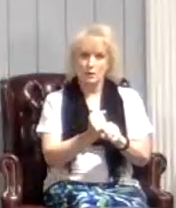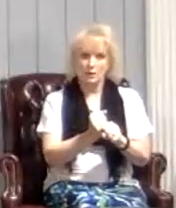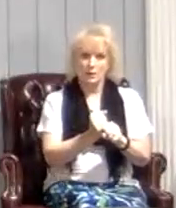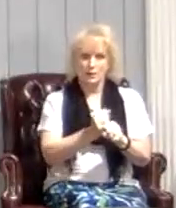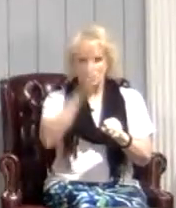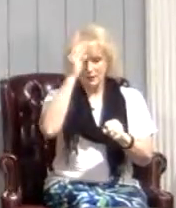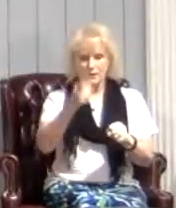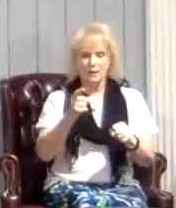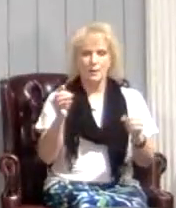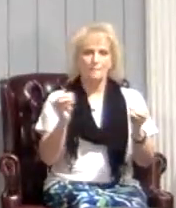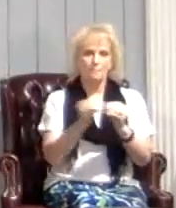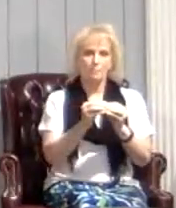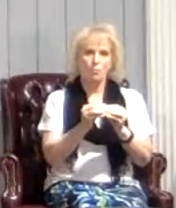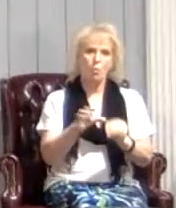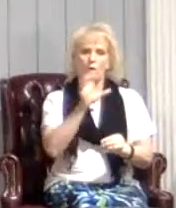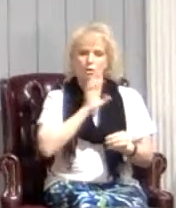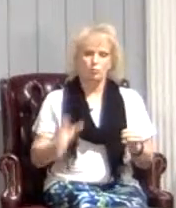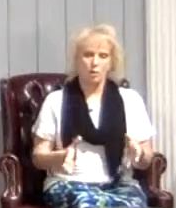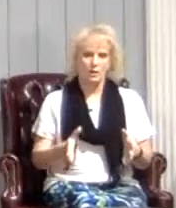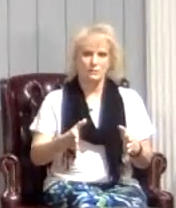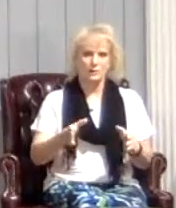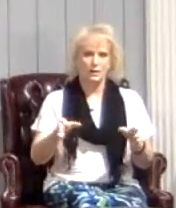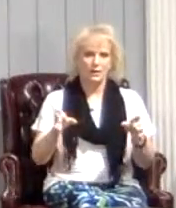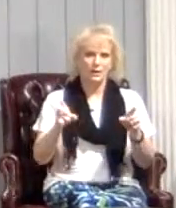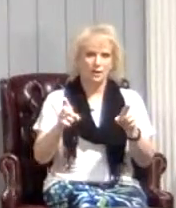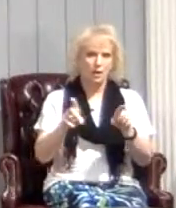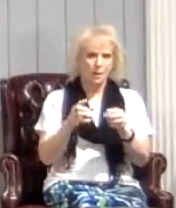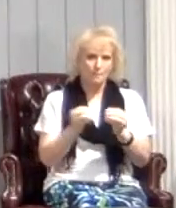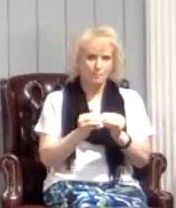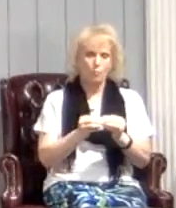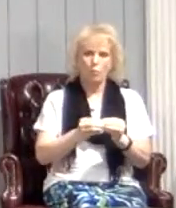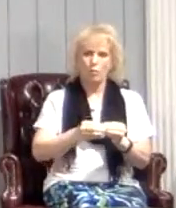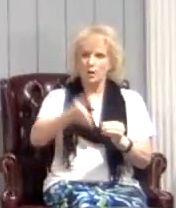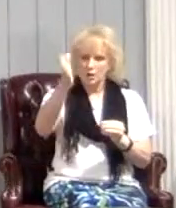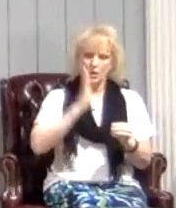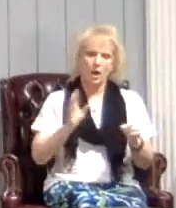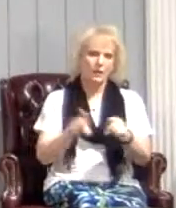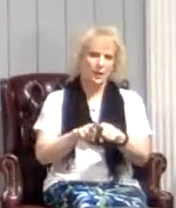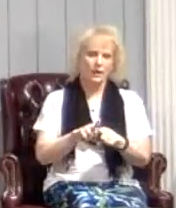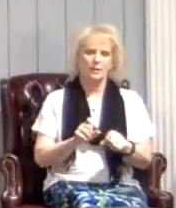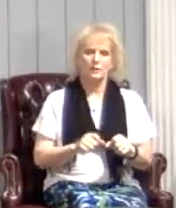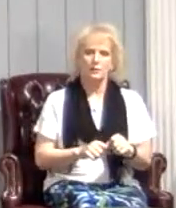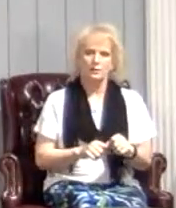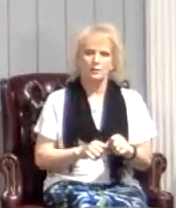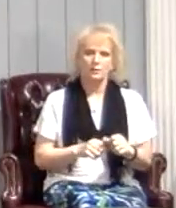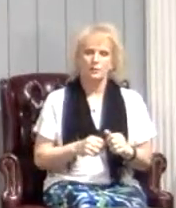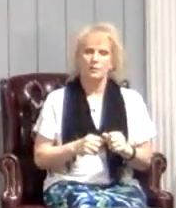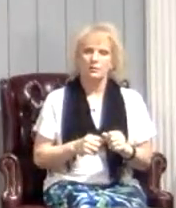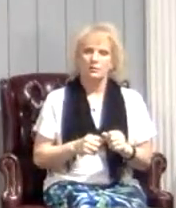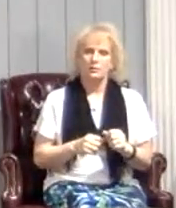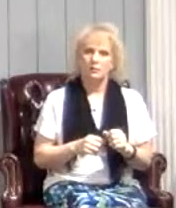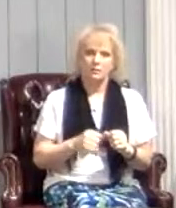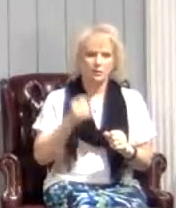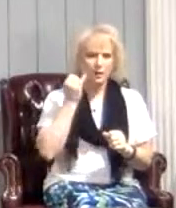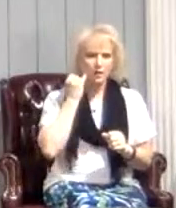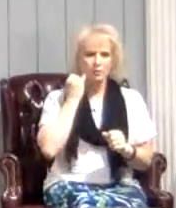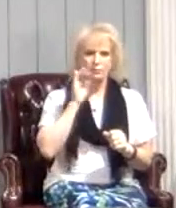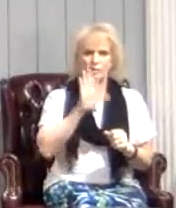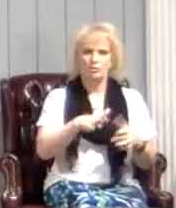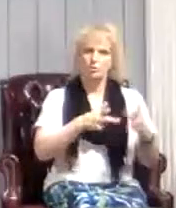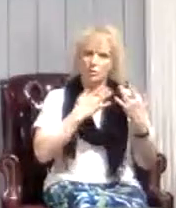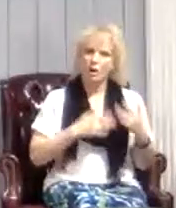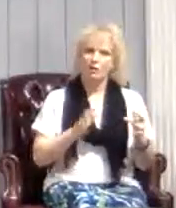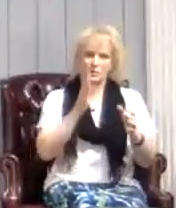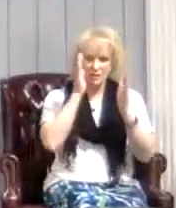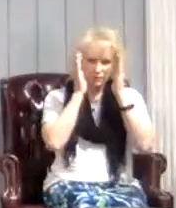him more Christ-like, more God-like, more God, of a godly man. Listen, if your heart is fixed,